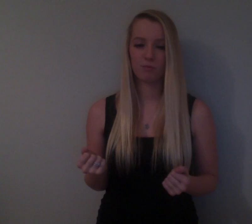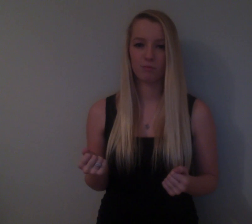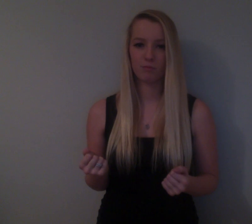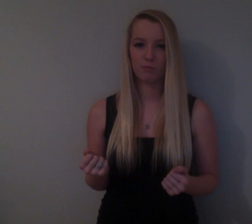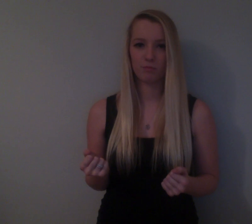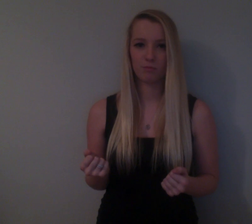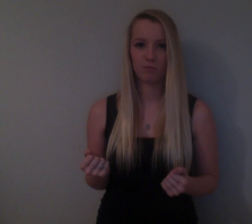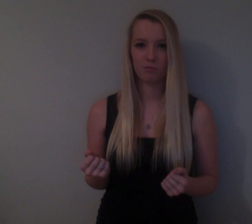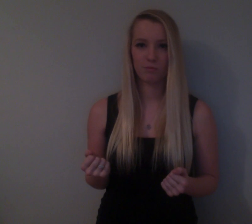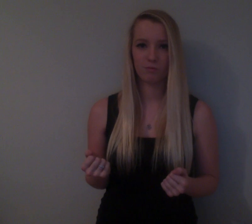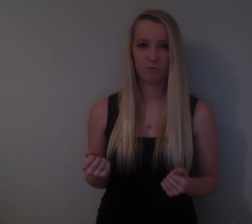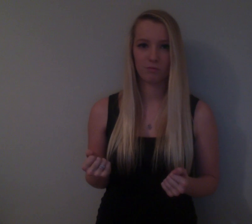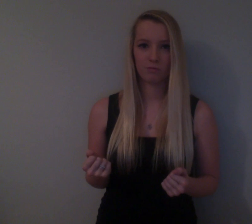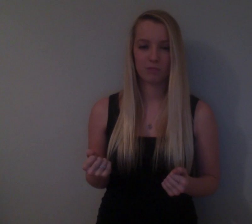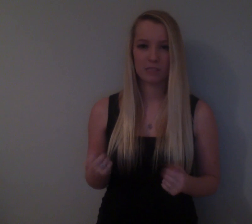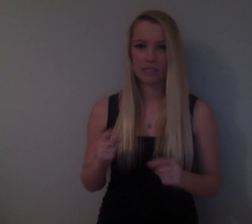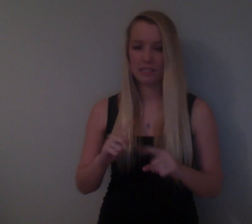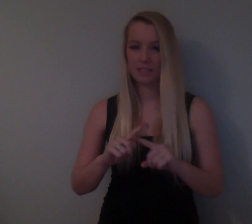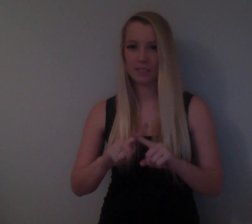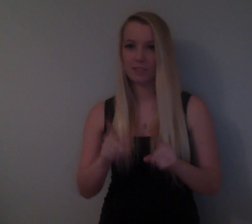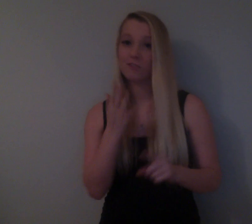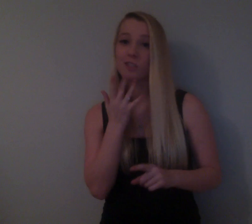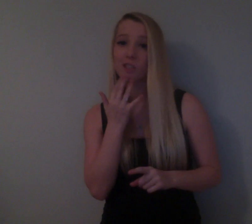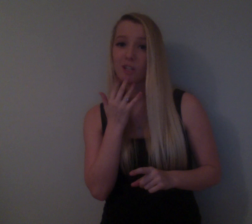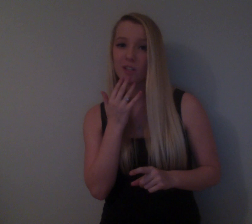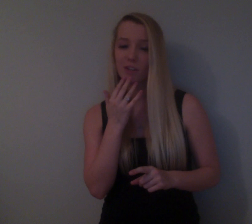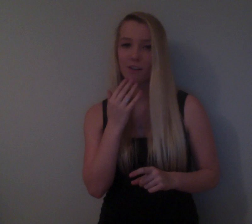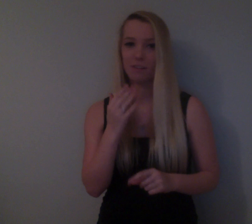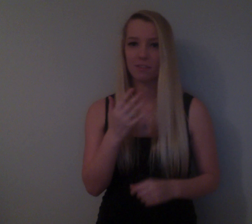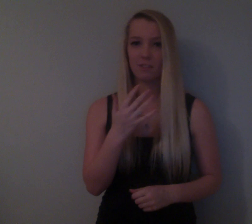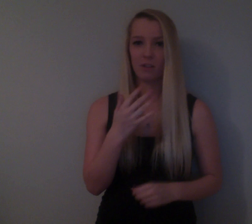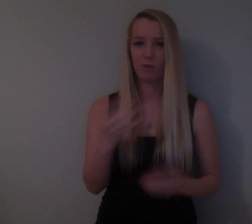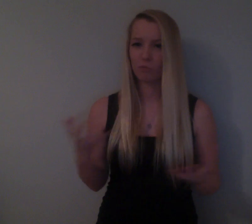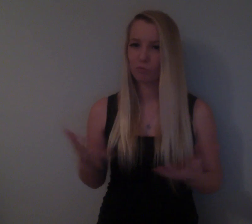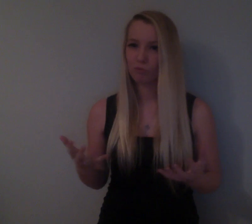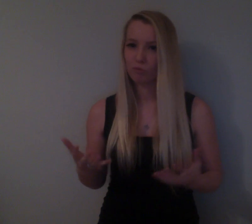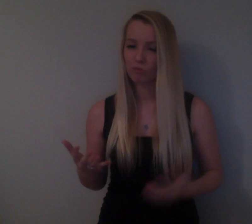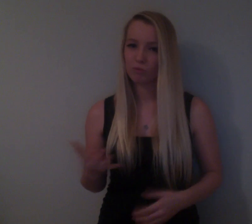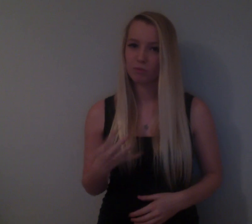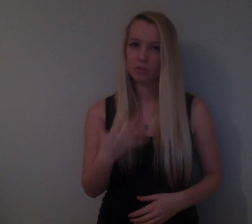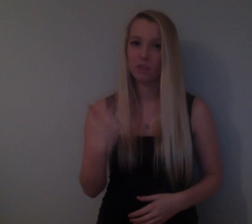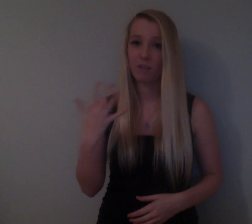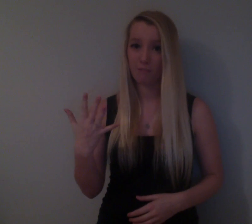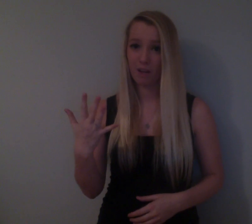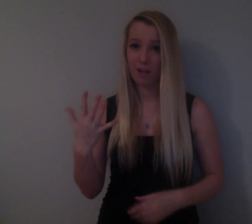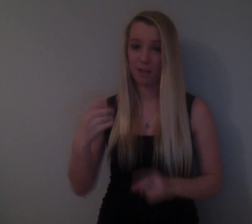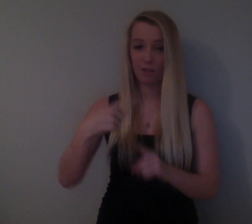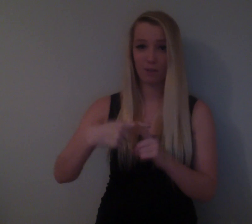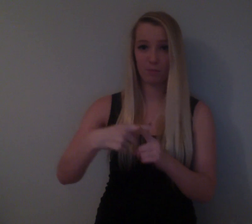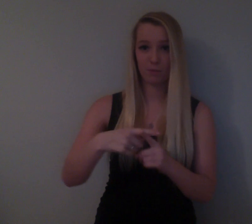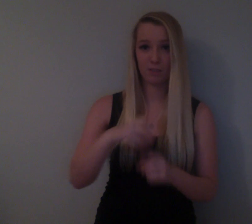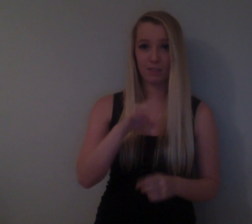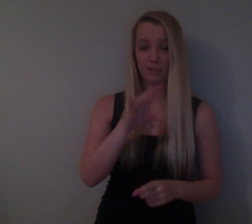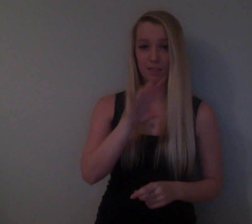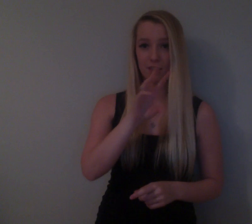now, 5 plus 6. So if you want, you could pause the video and try this. You might already know the